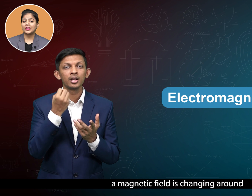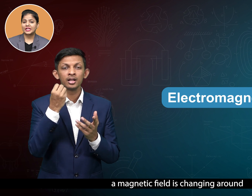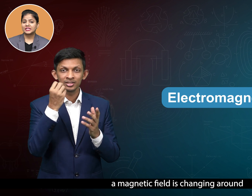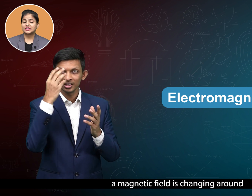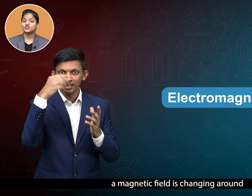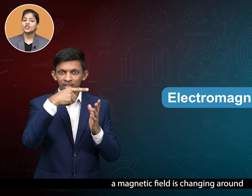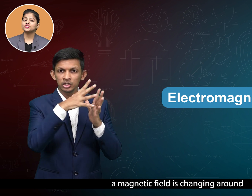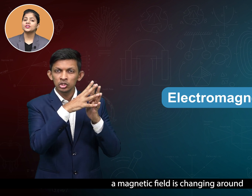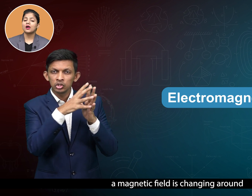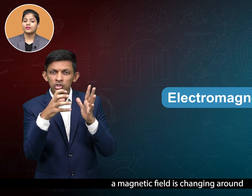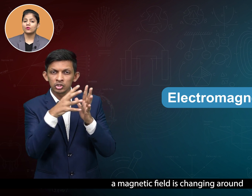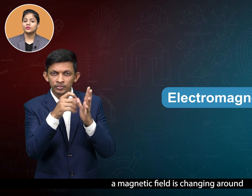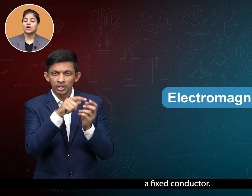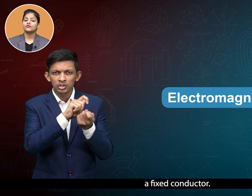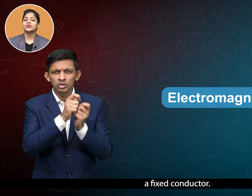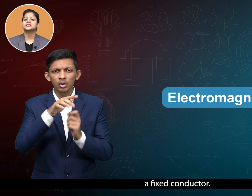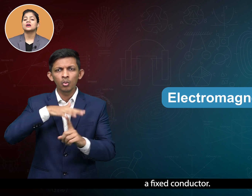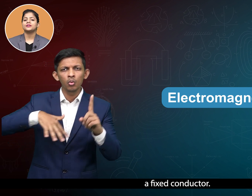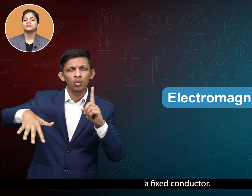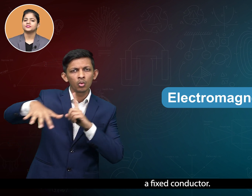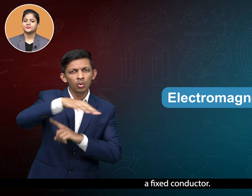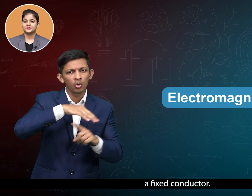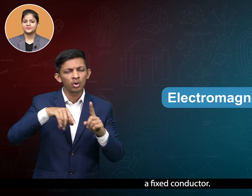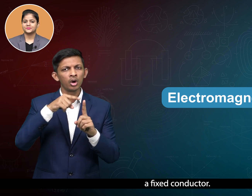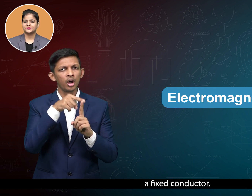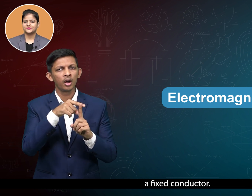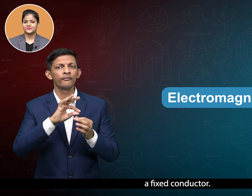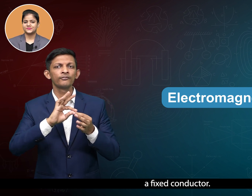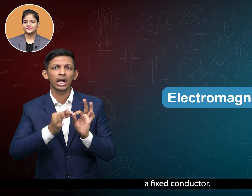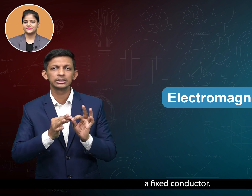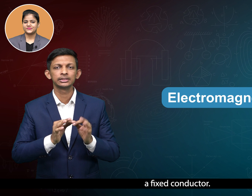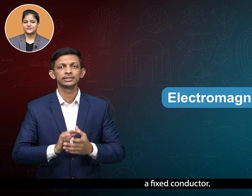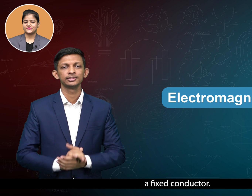magnetic field is changing around a fixed conductor.